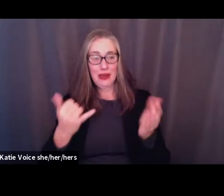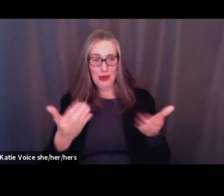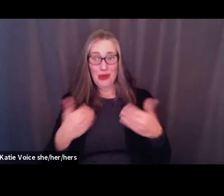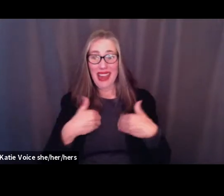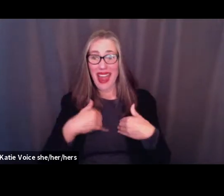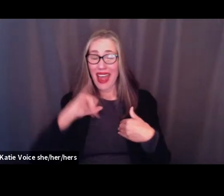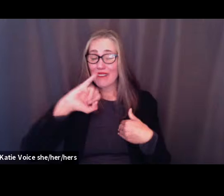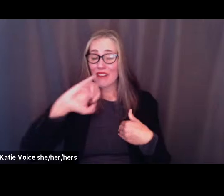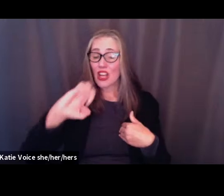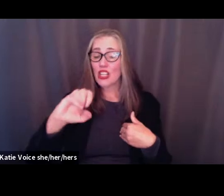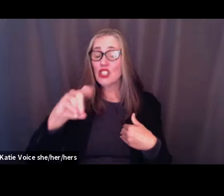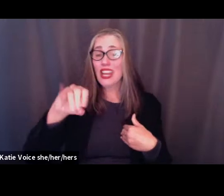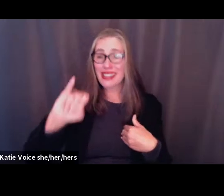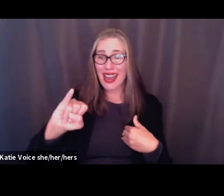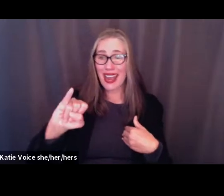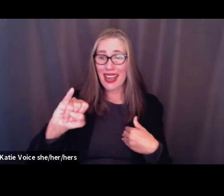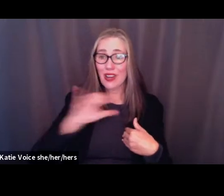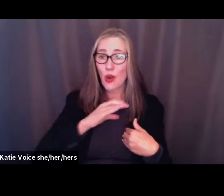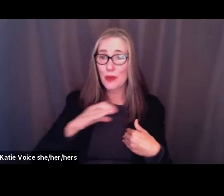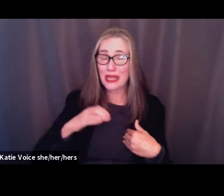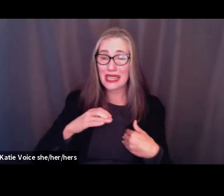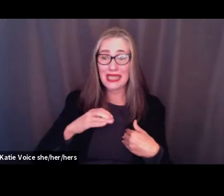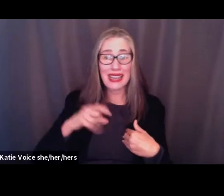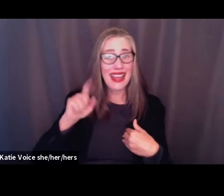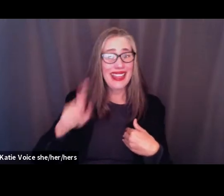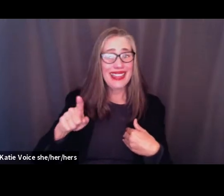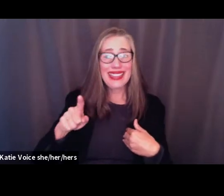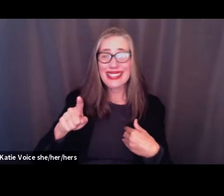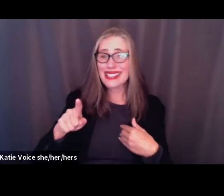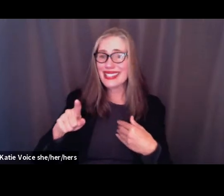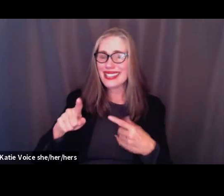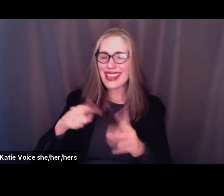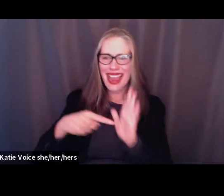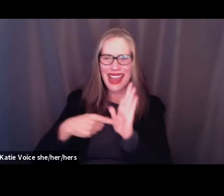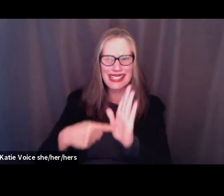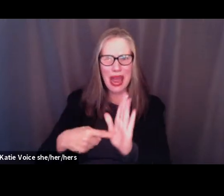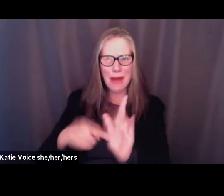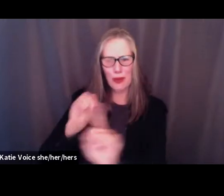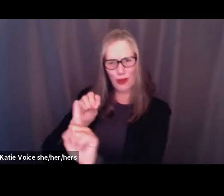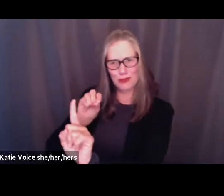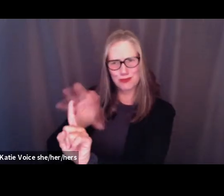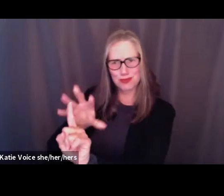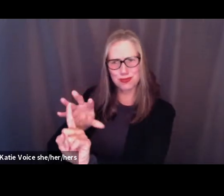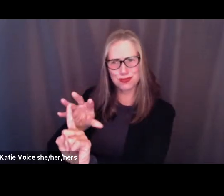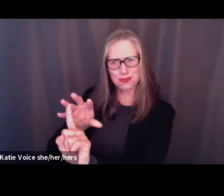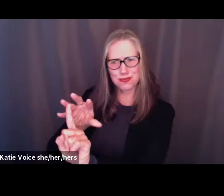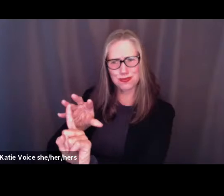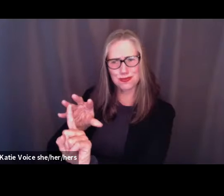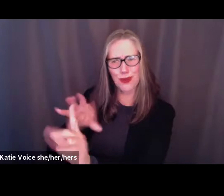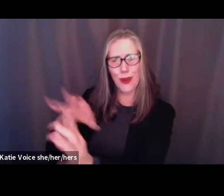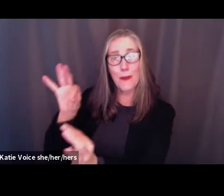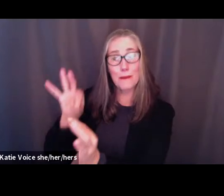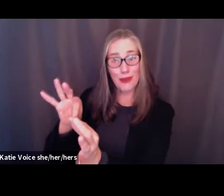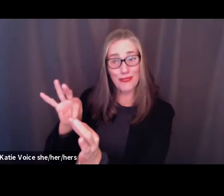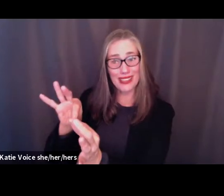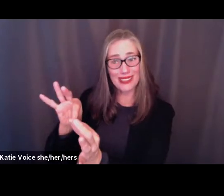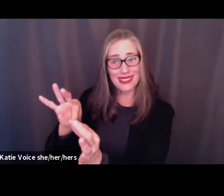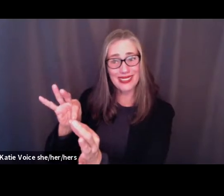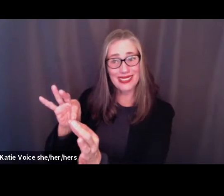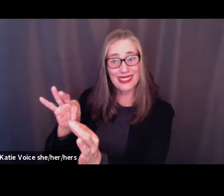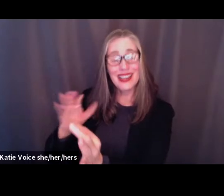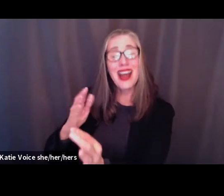is a perfect example of it. And I appreciate that we are taking this seriously and doing